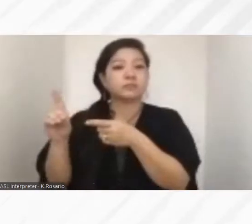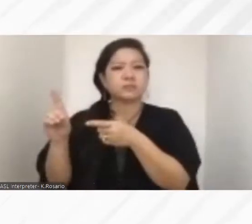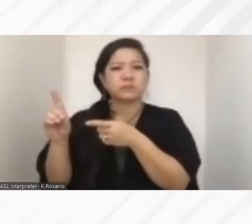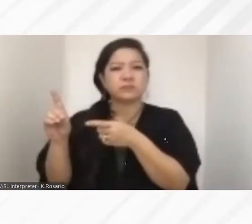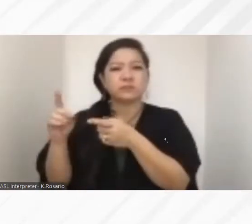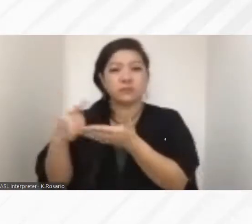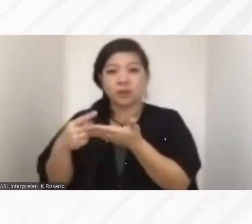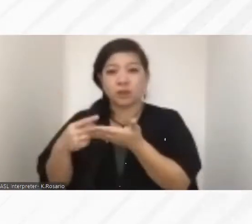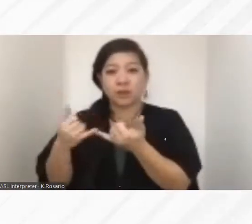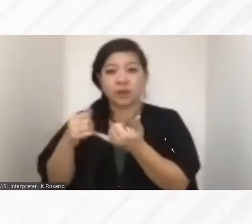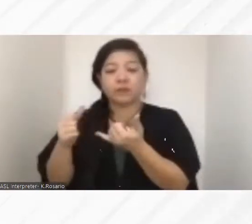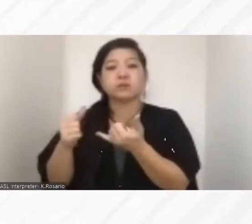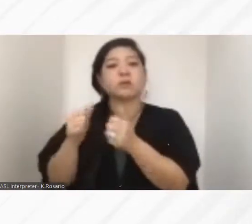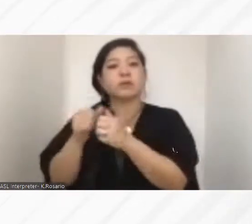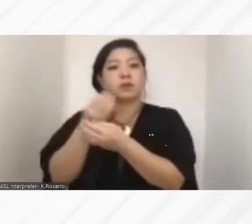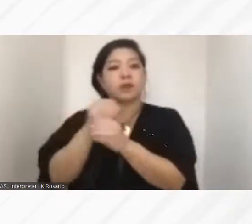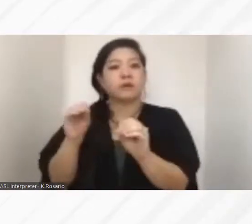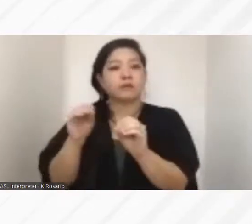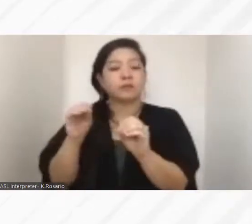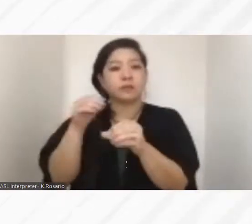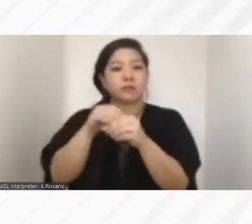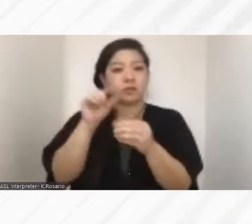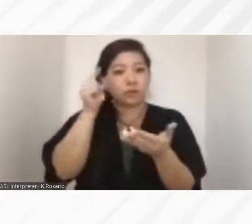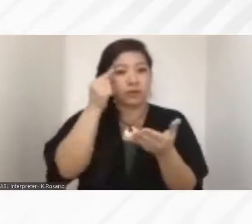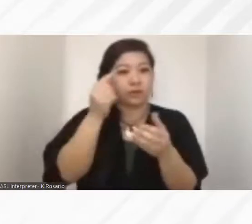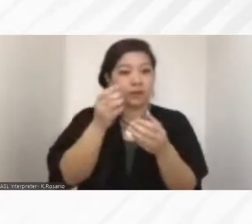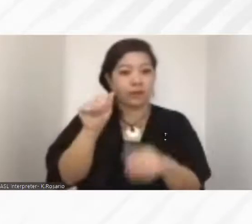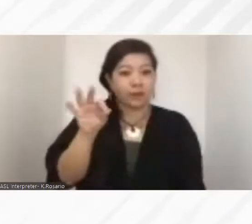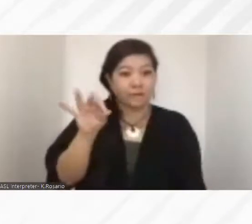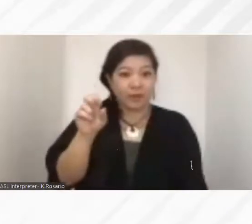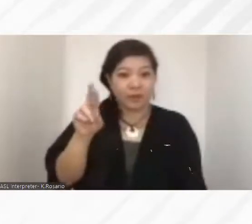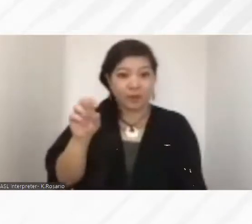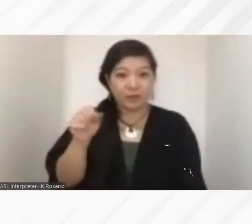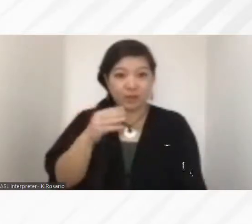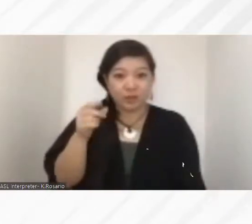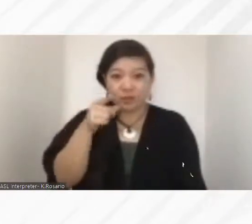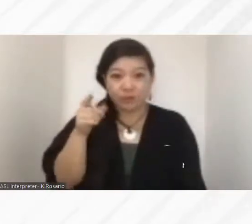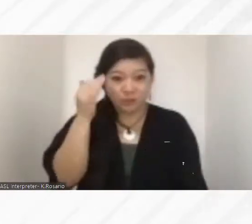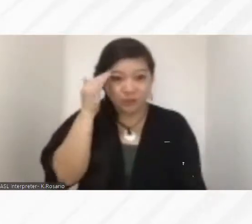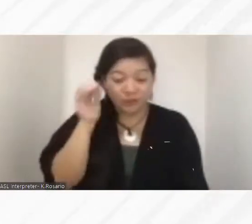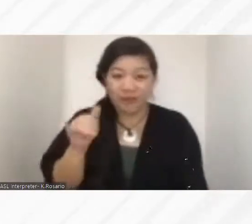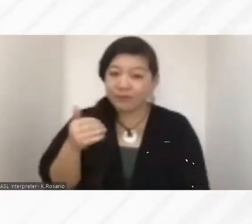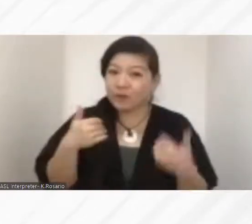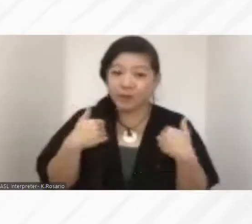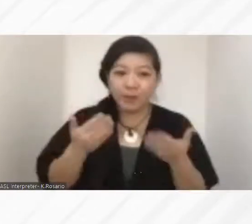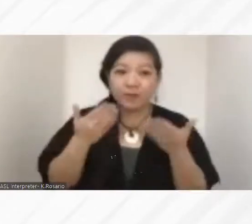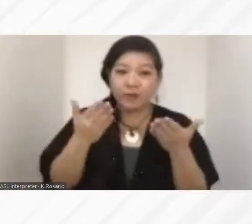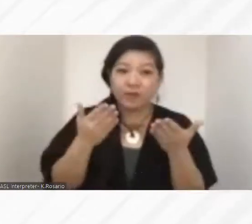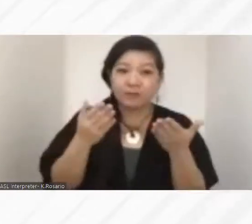with the Office of Intergovernmental Affairs, you have definitely provided me